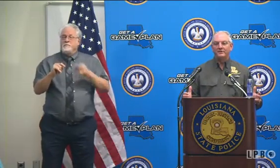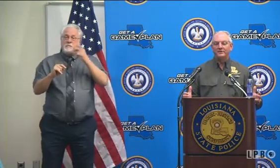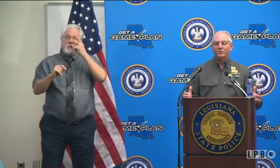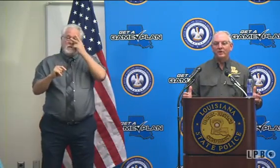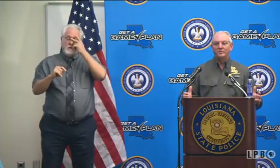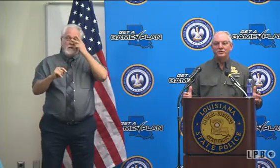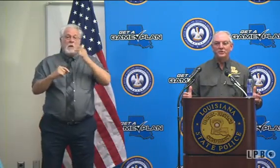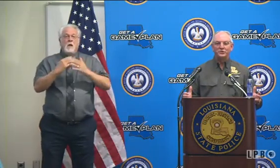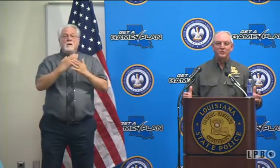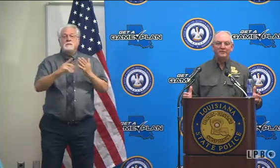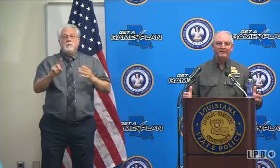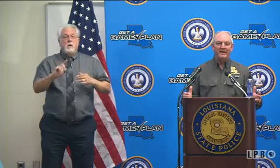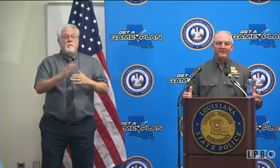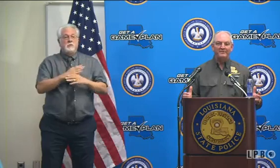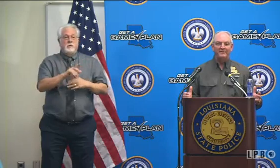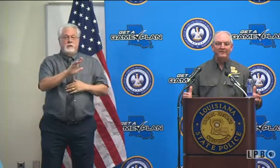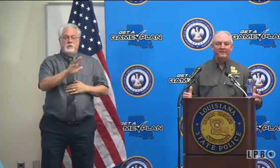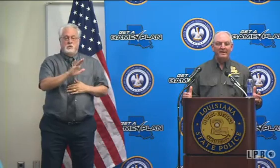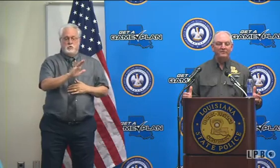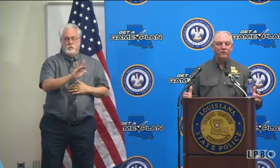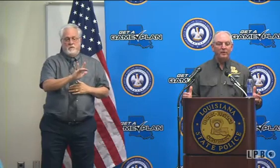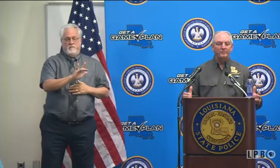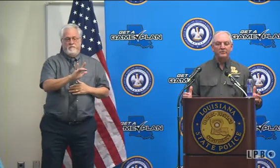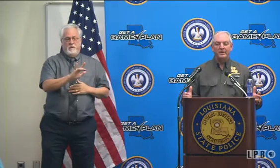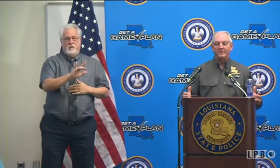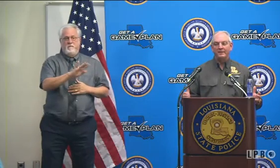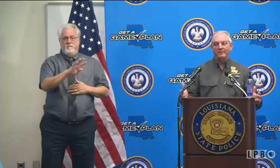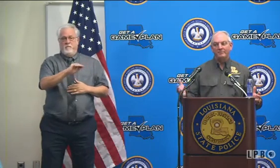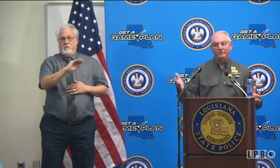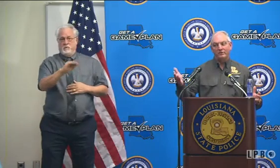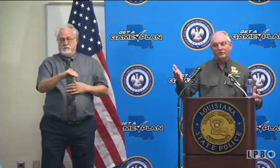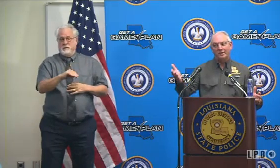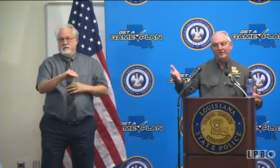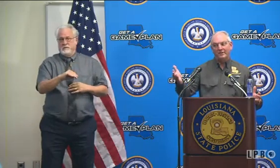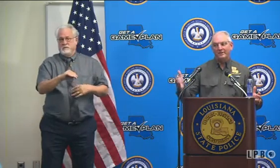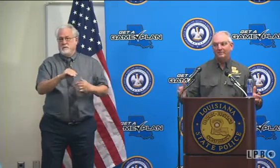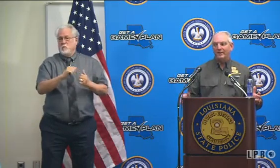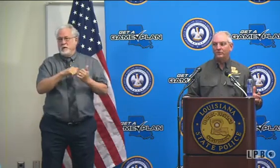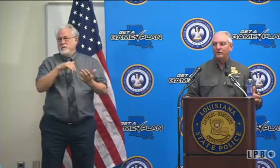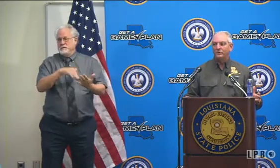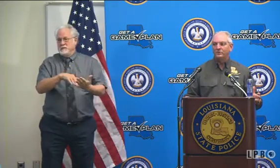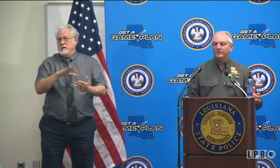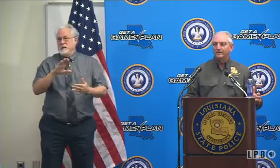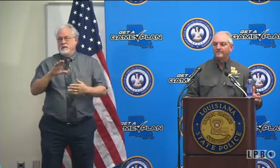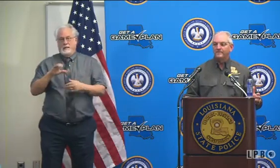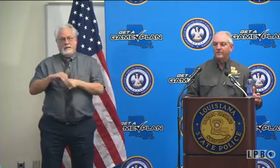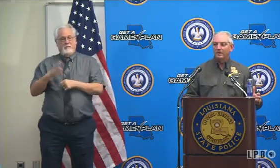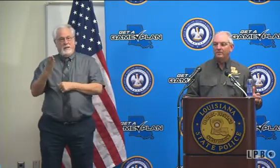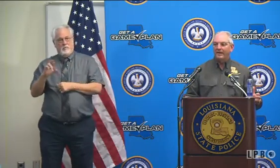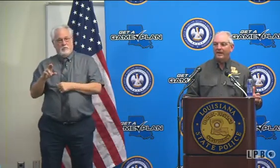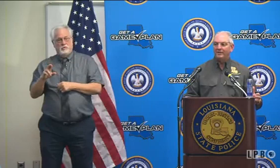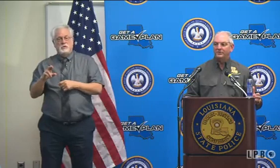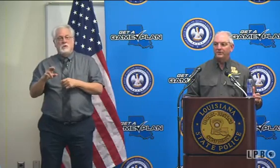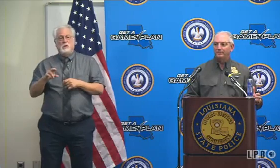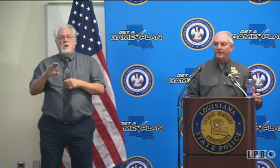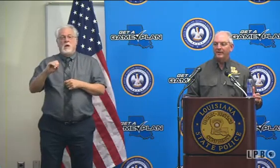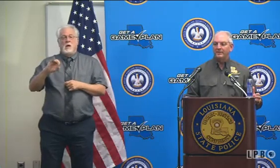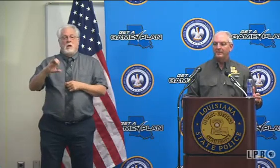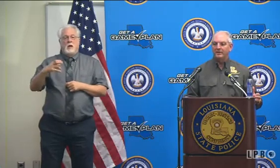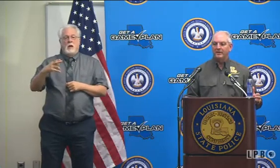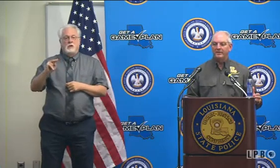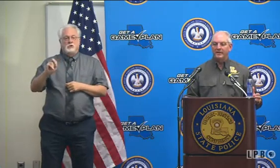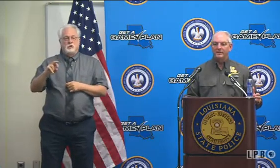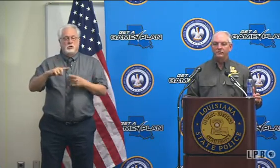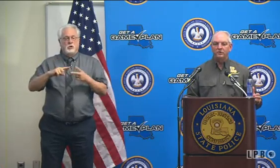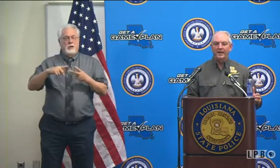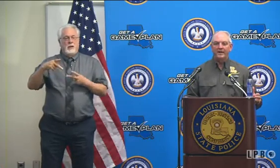is somewhere between 25 and 40%, and with a study done in Baton Rouge by Oxner and